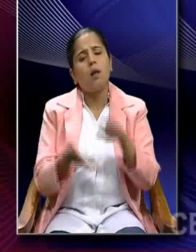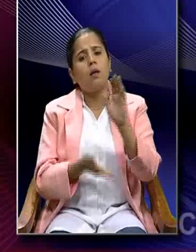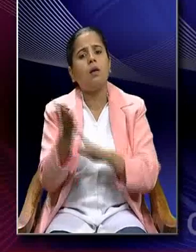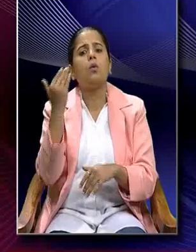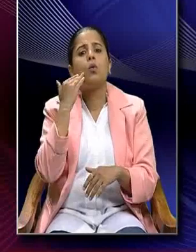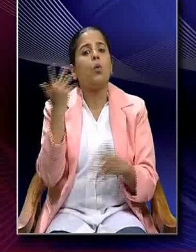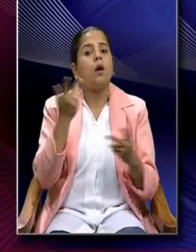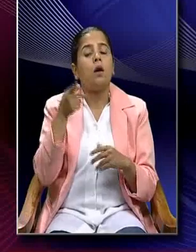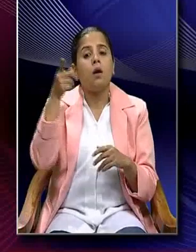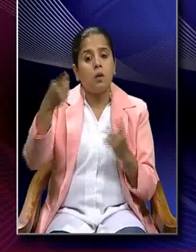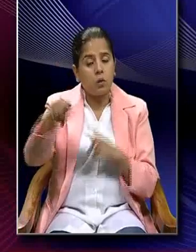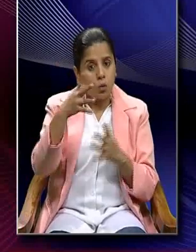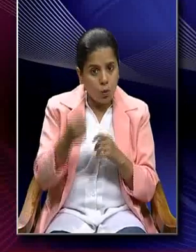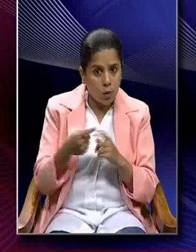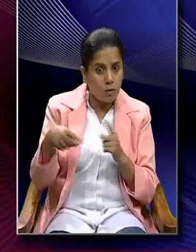her